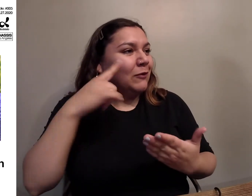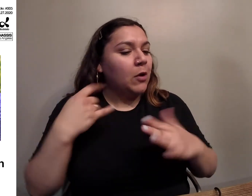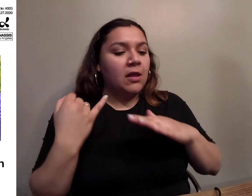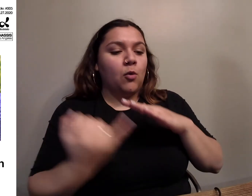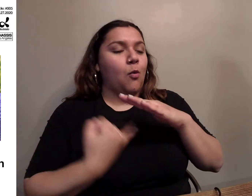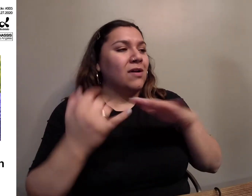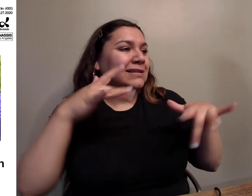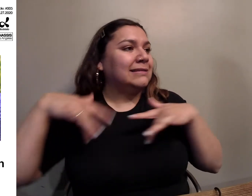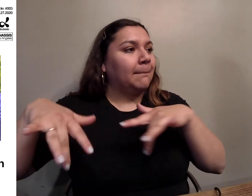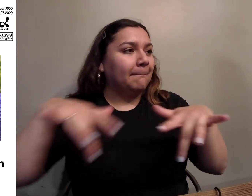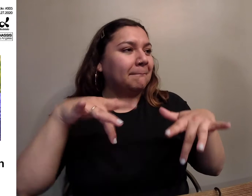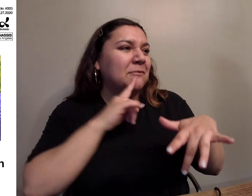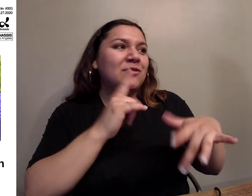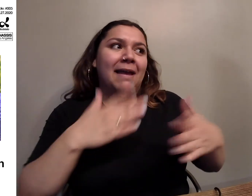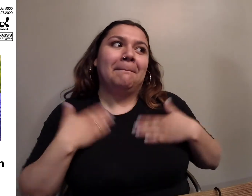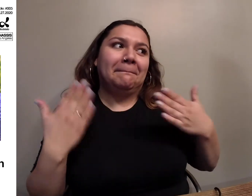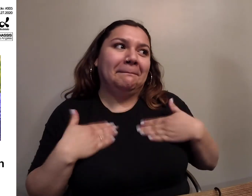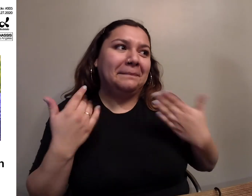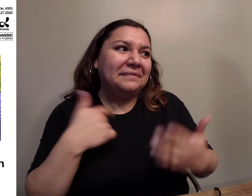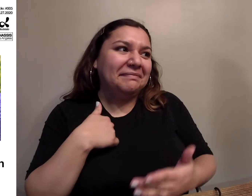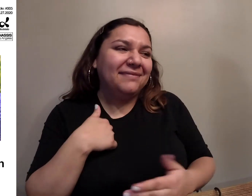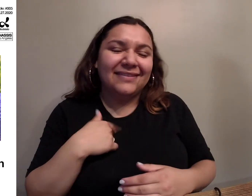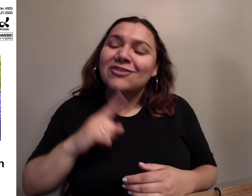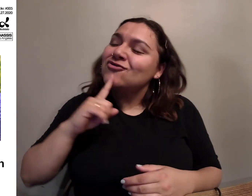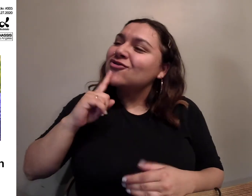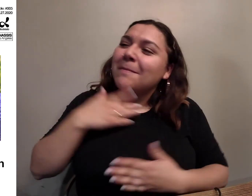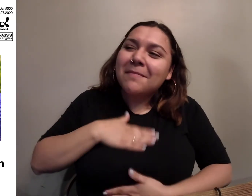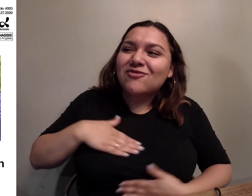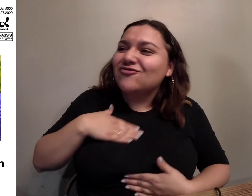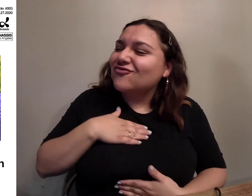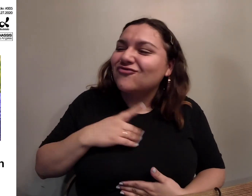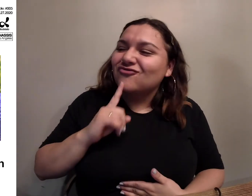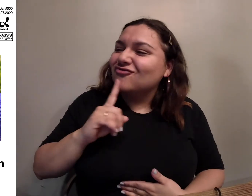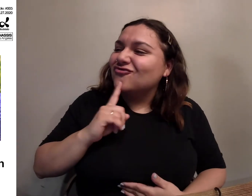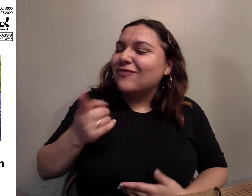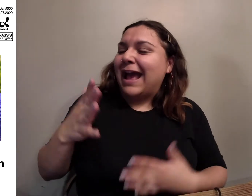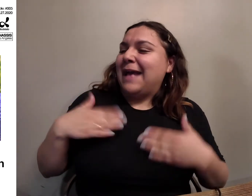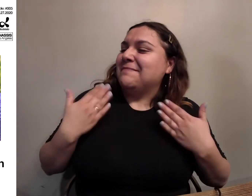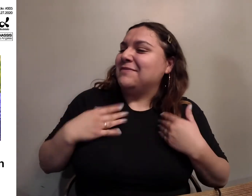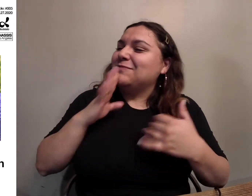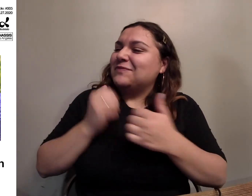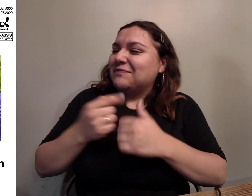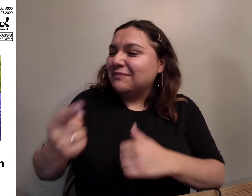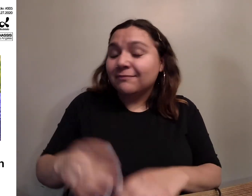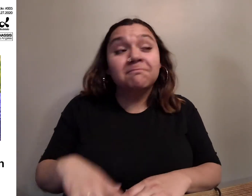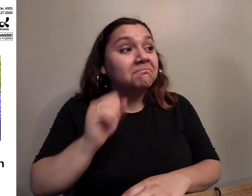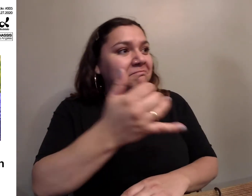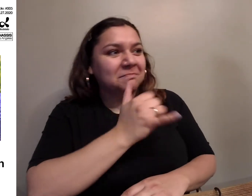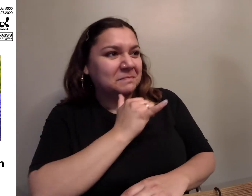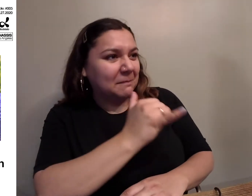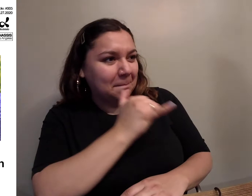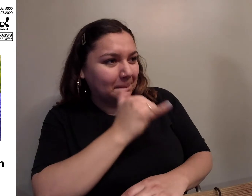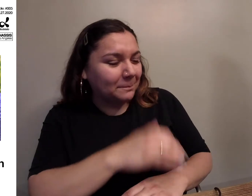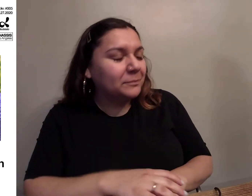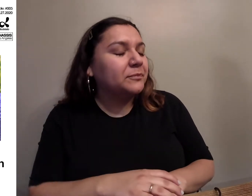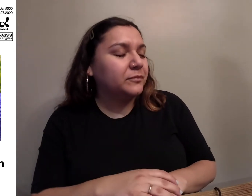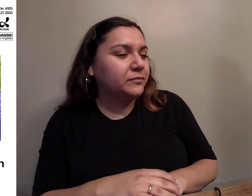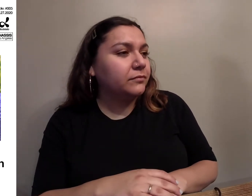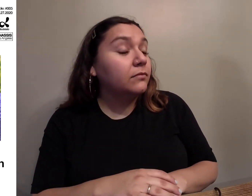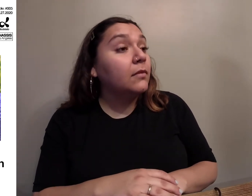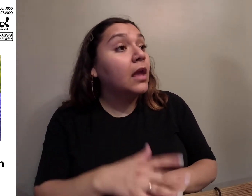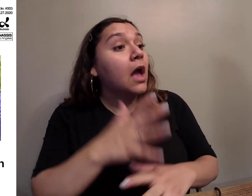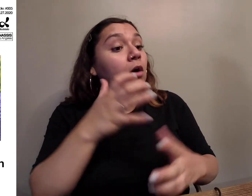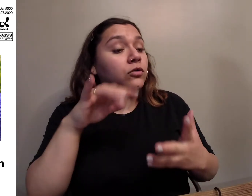Tapes. I'm really delighted. It's a pleasure, Paul. It's a pleasure to speak to you. It's a pleasure to speak to you, and I want